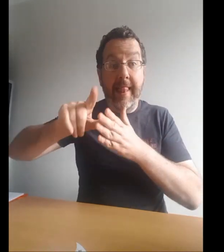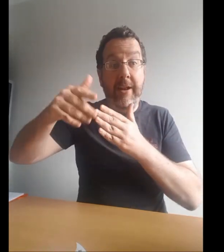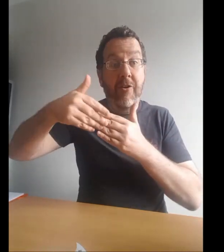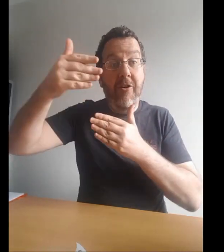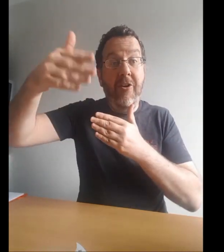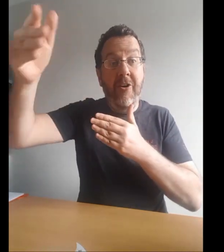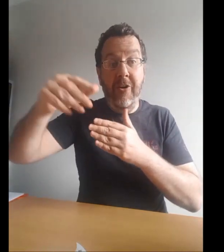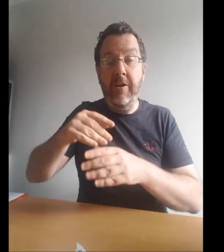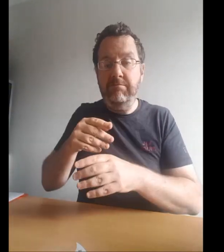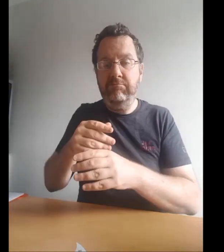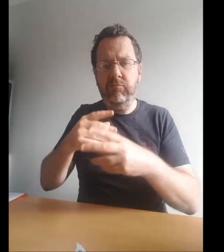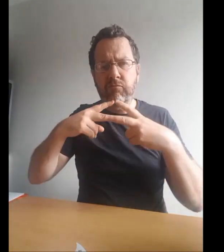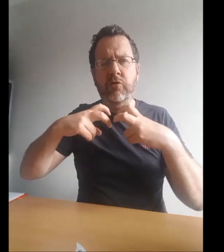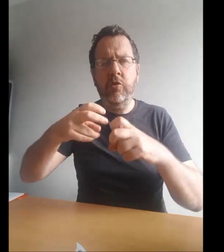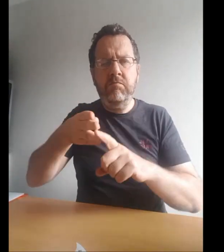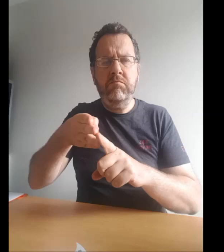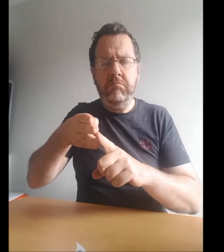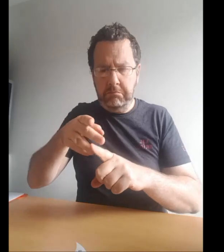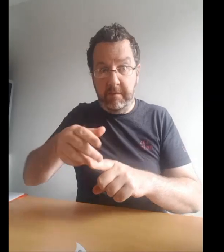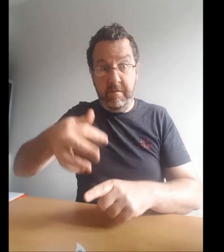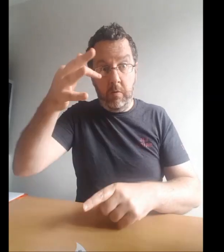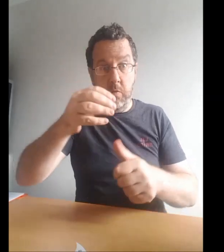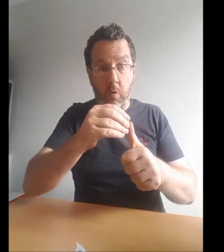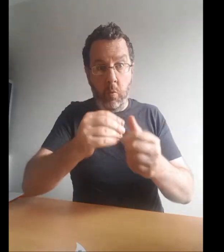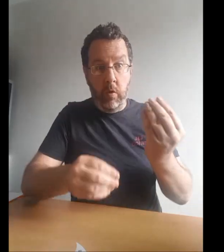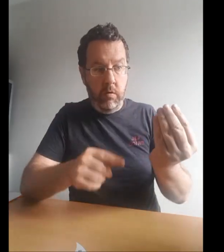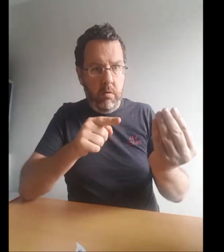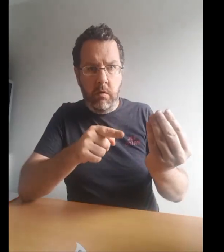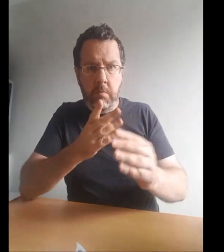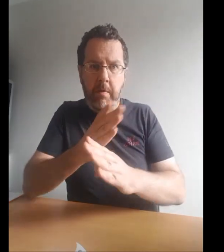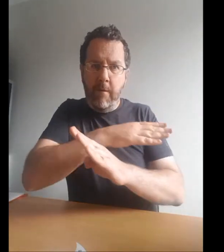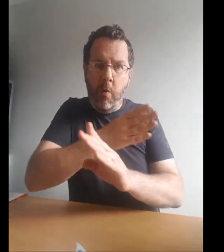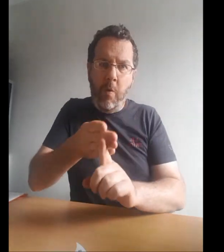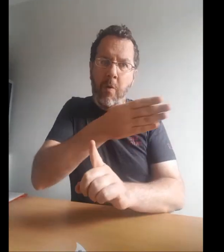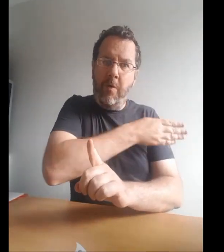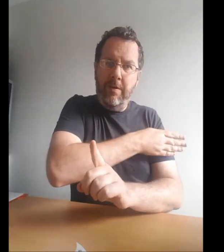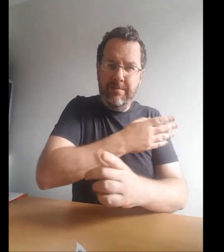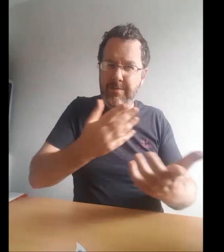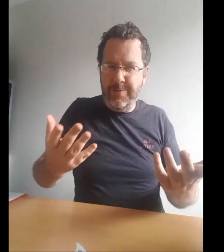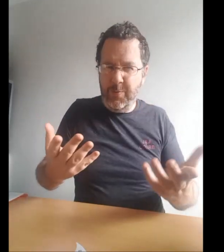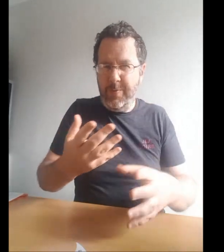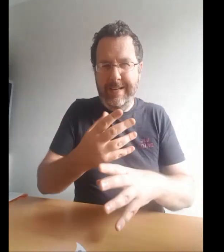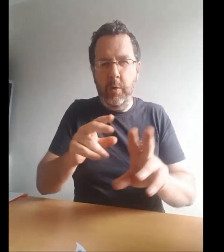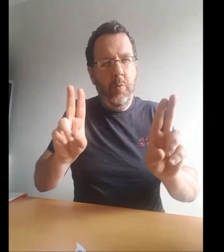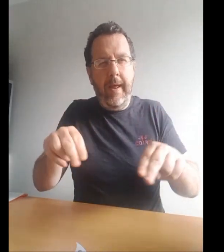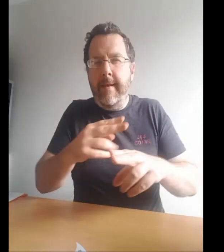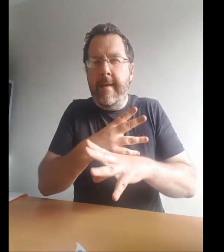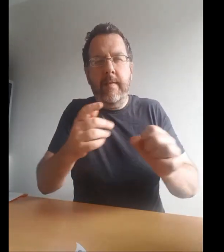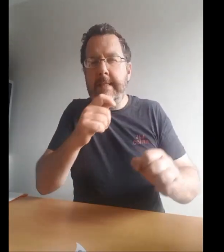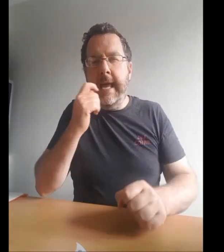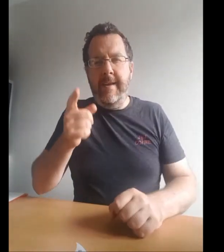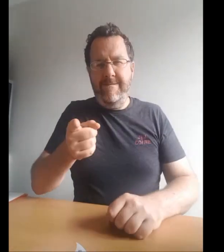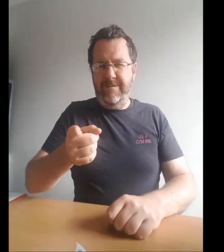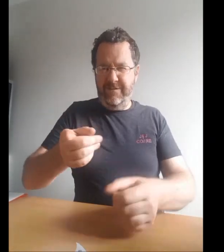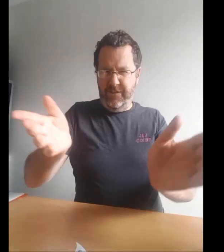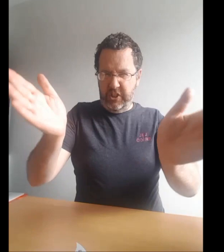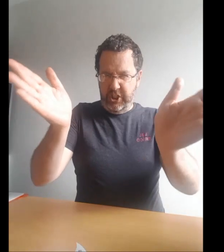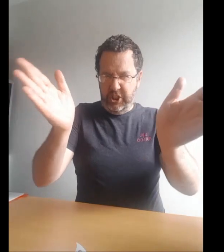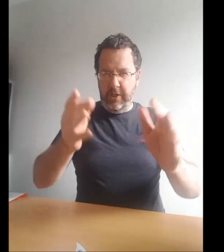always the possibility that later on you'll find more evidence of a previous case. So there's a danger in saying this is definitely the